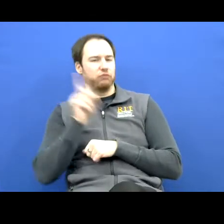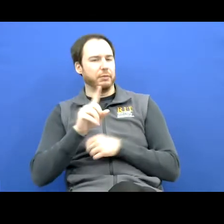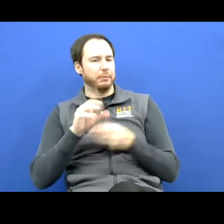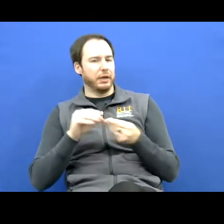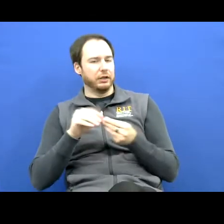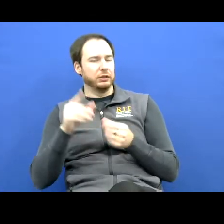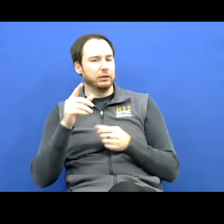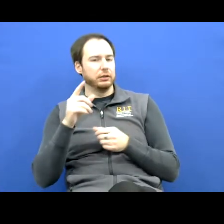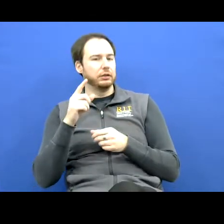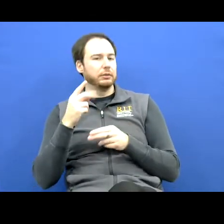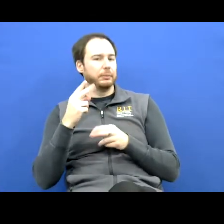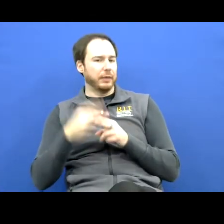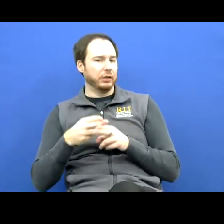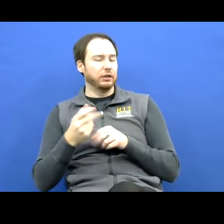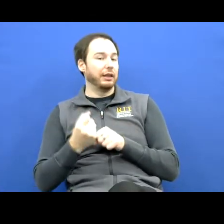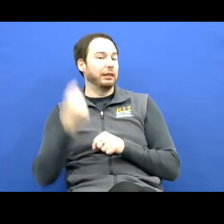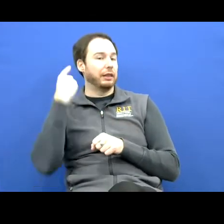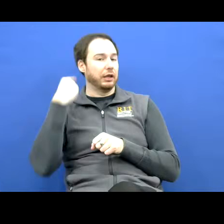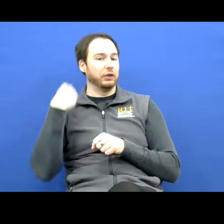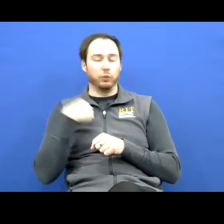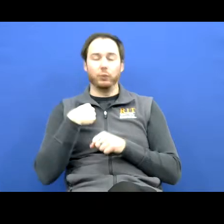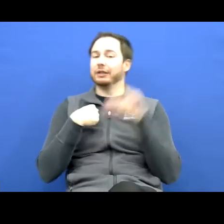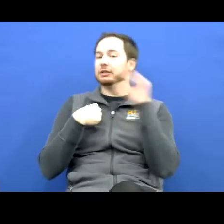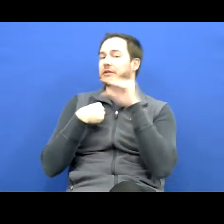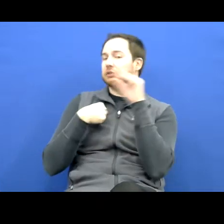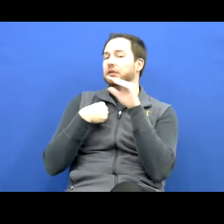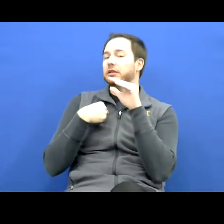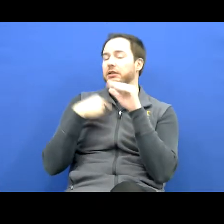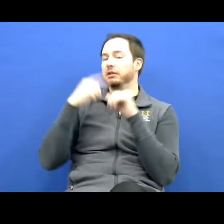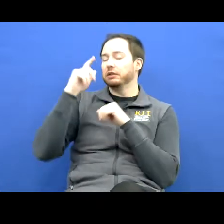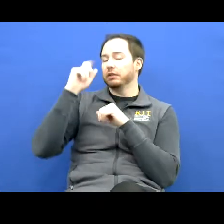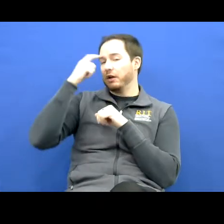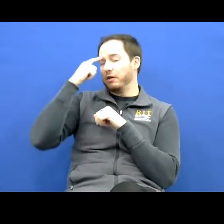past year we were pursuing grants to help people